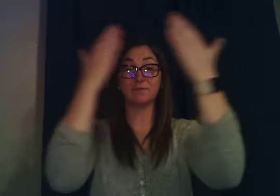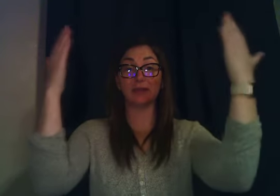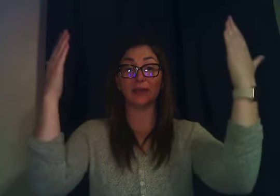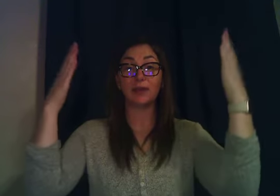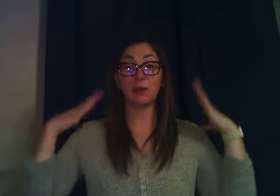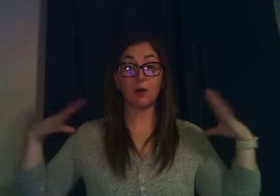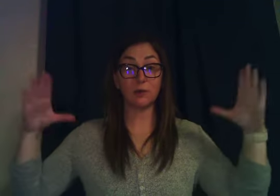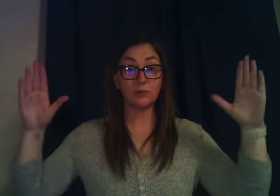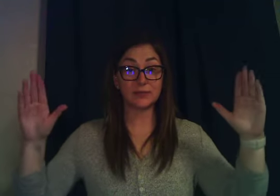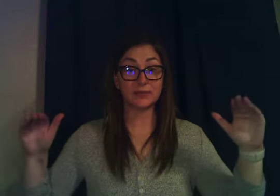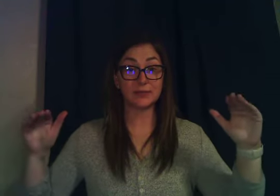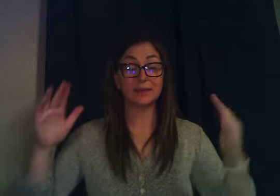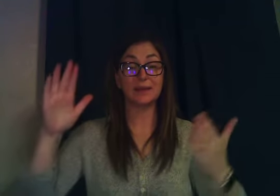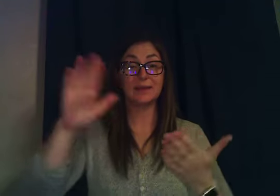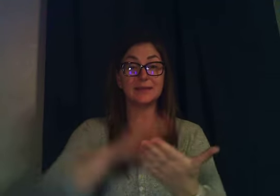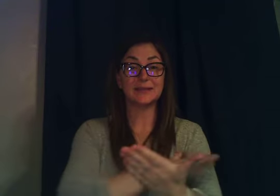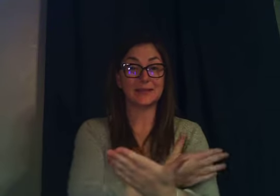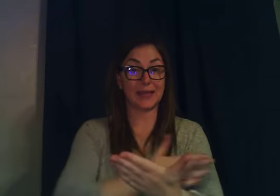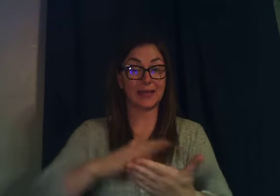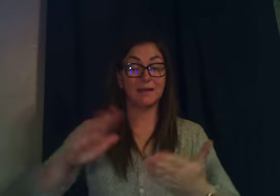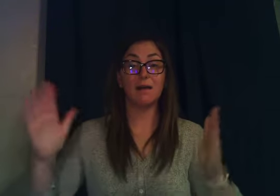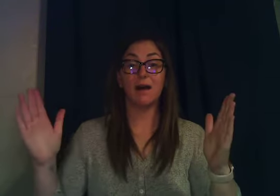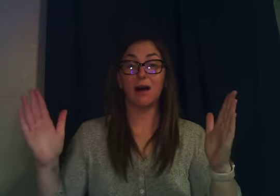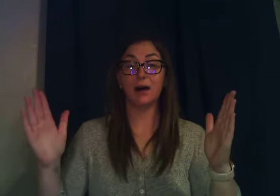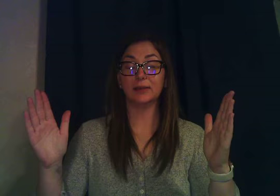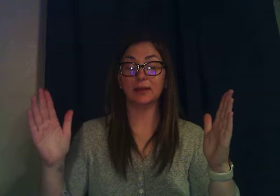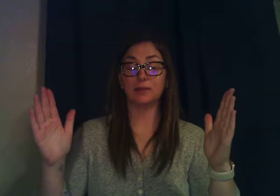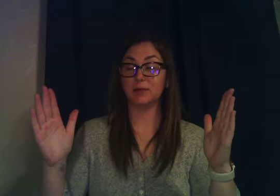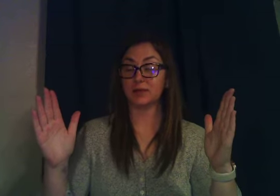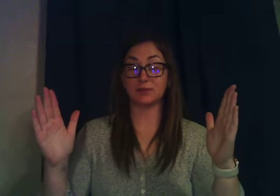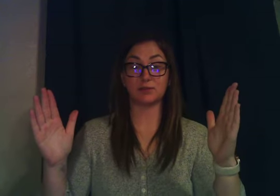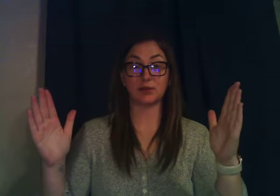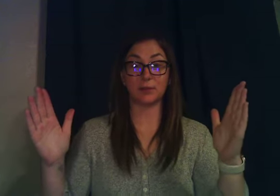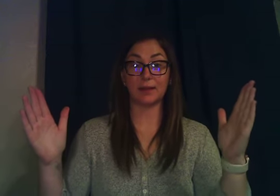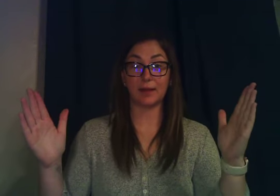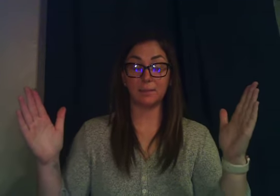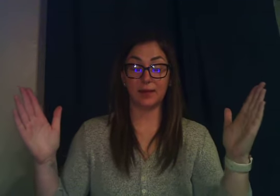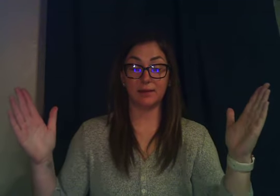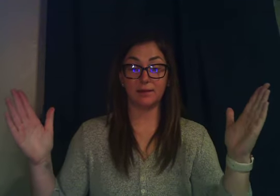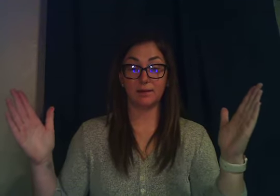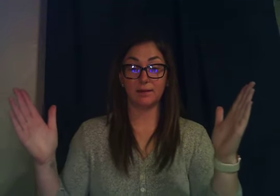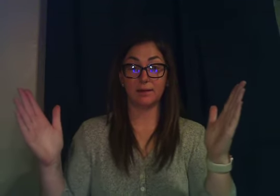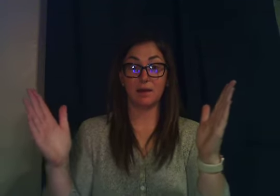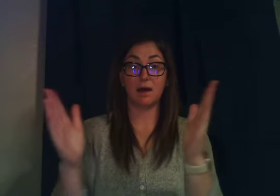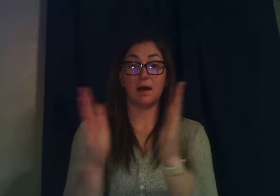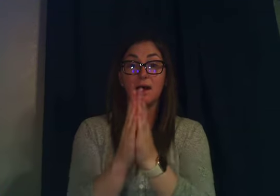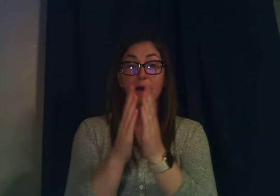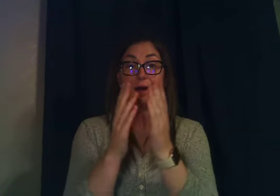Heavenly hosts sing alleluia. So you start by clapping. Ah.